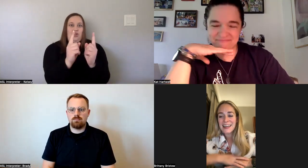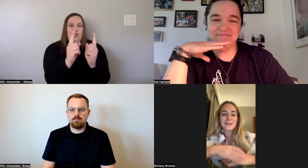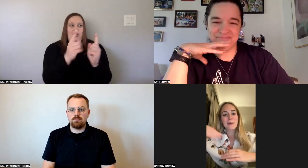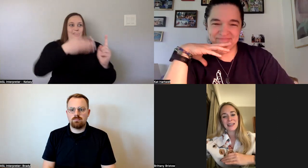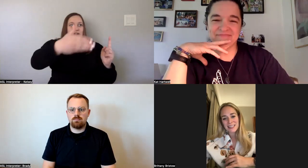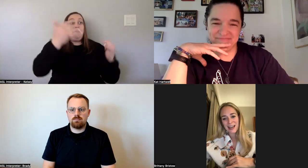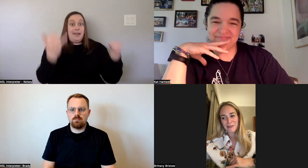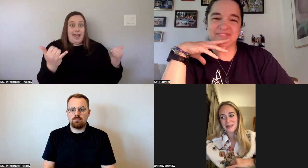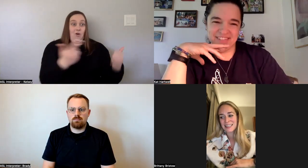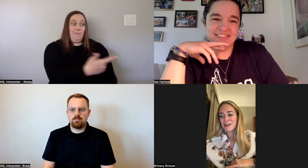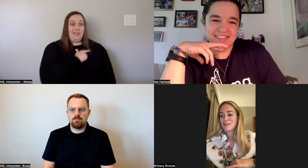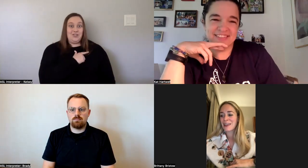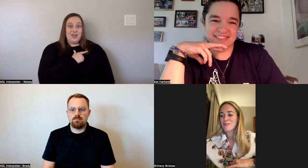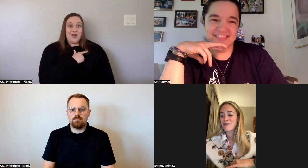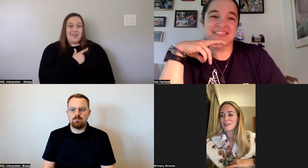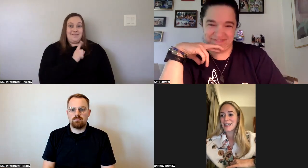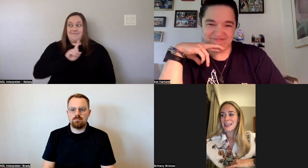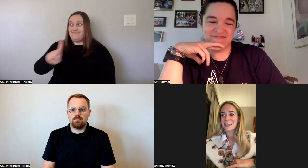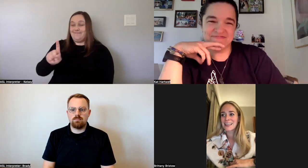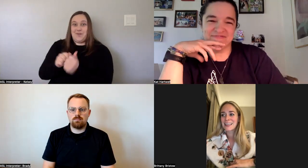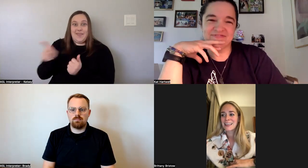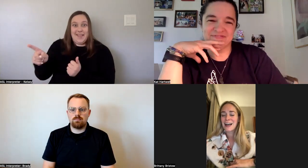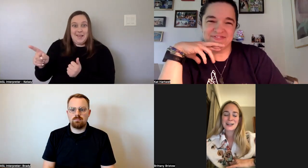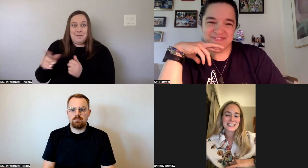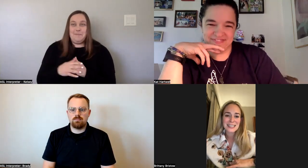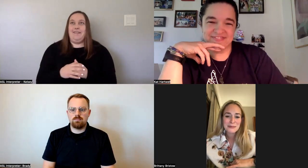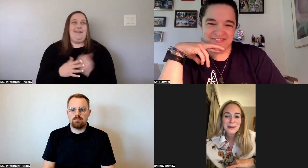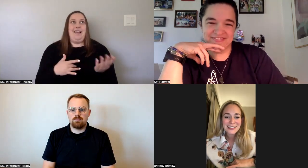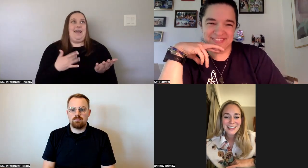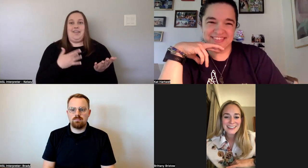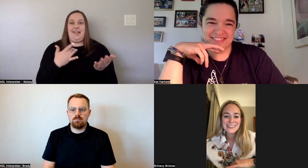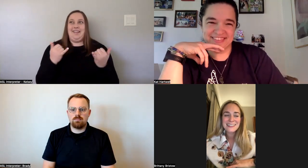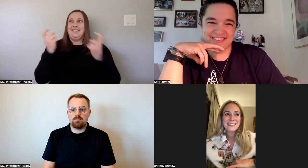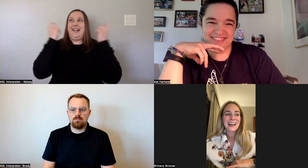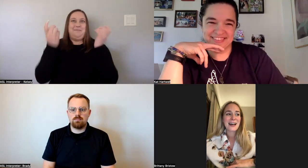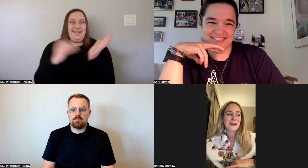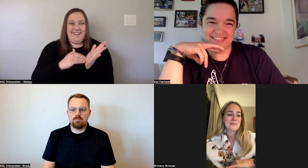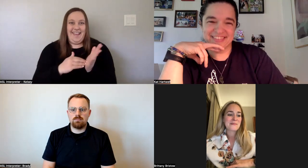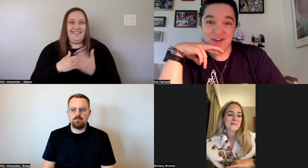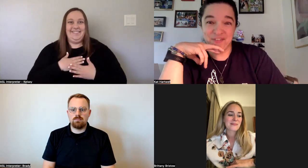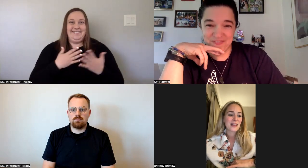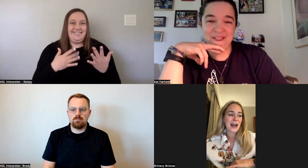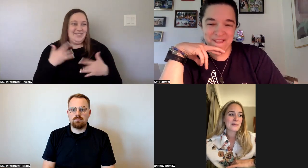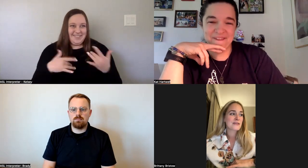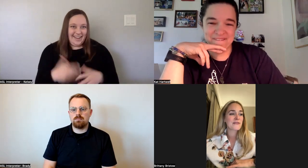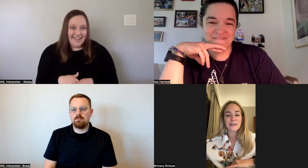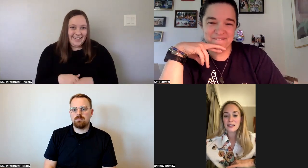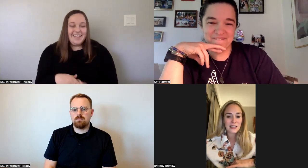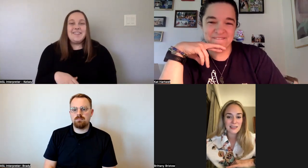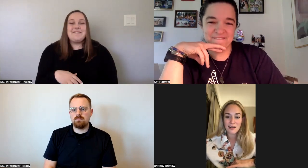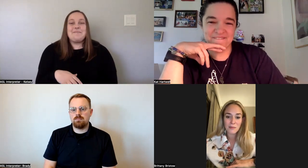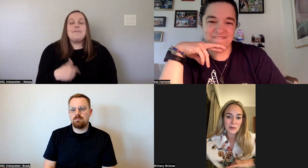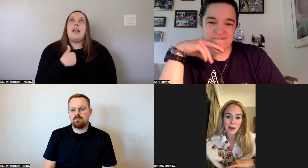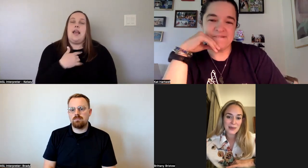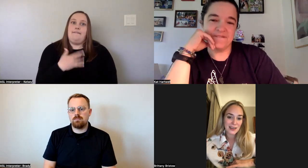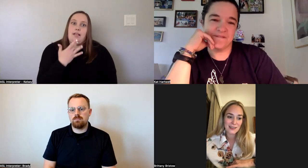now stepping into that for myself, it felt like I got to celebrate it again. I was very